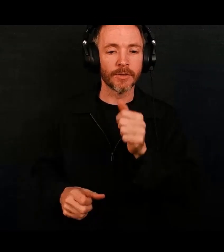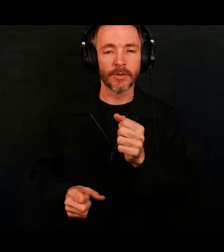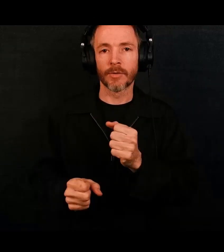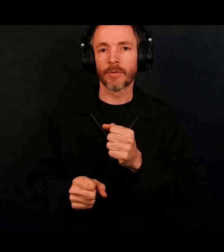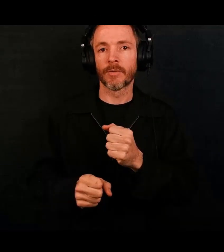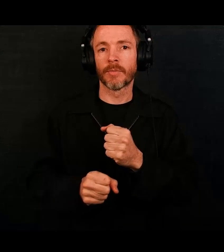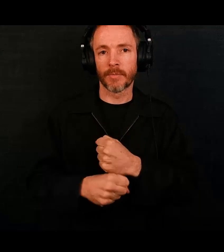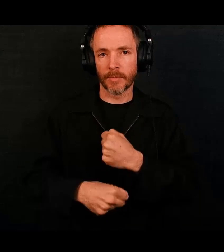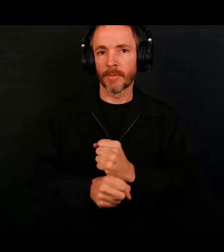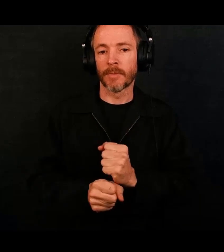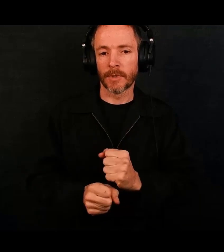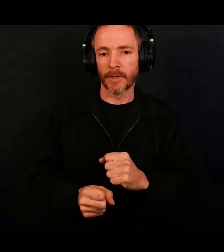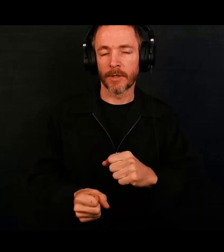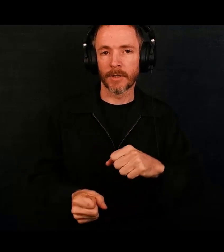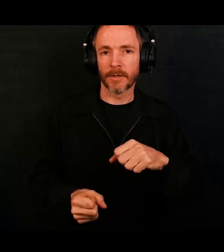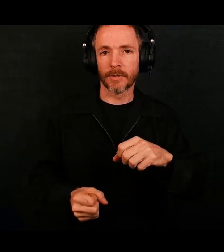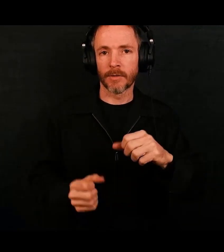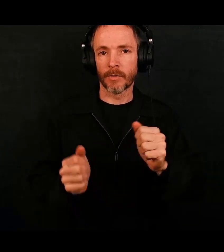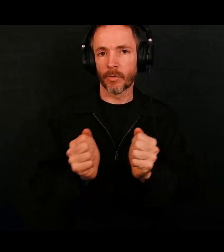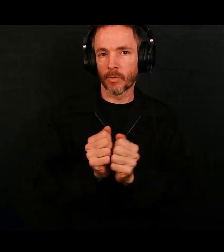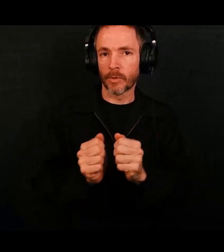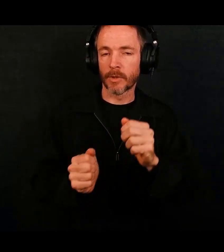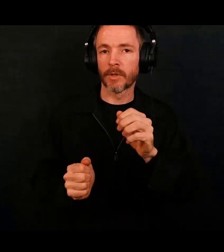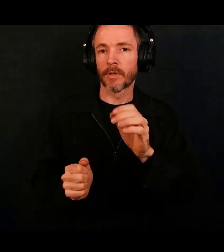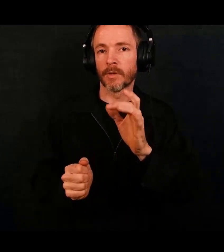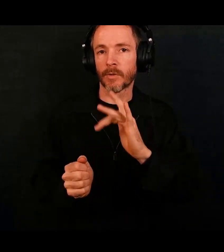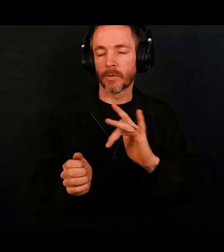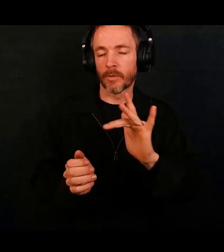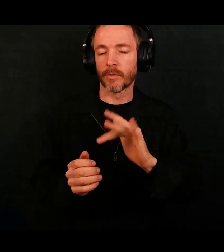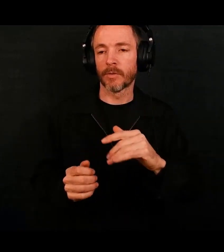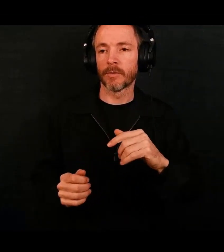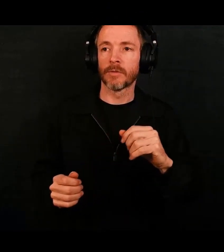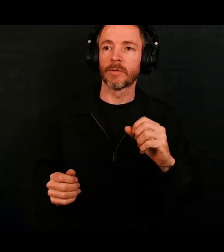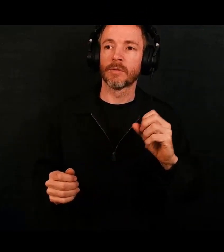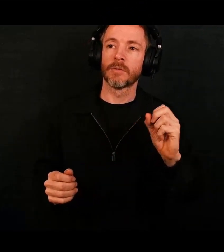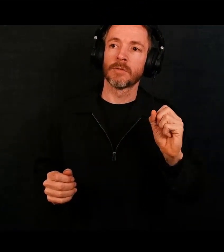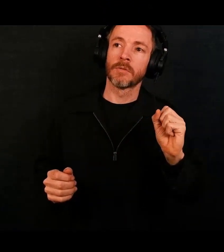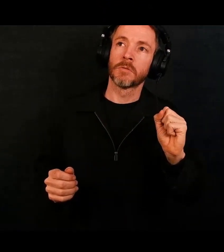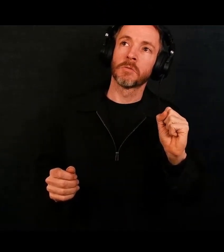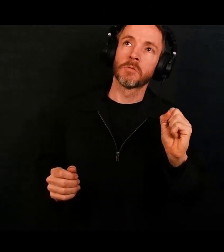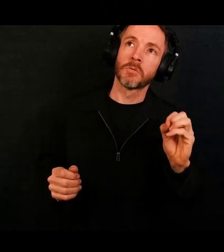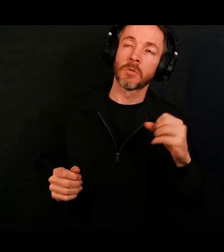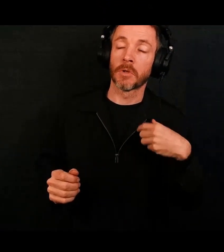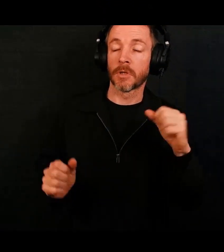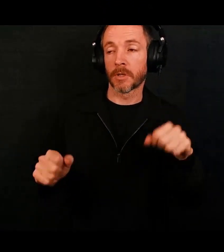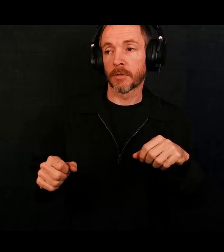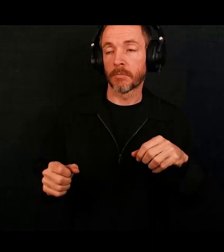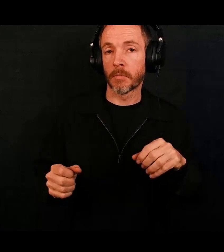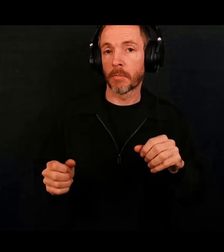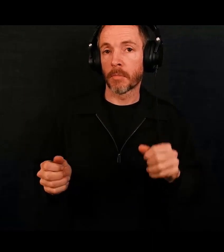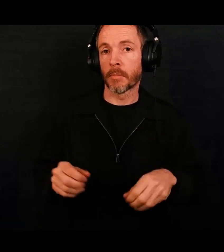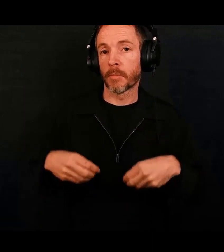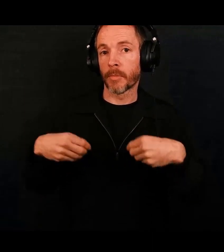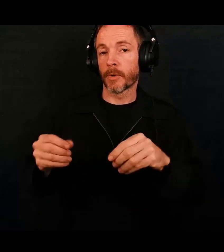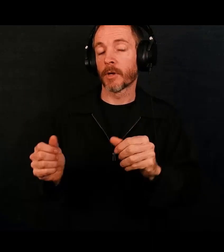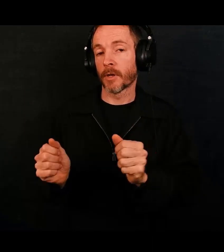to buy a non-perf and drill it myself. That's work. That's a project. This is a solution.